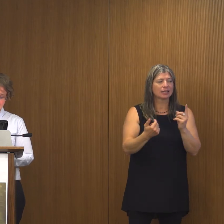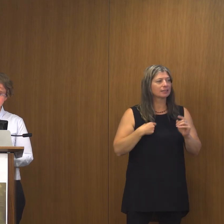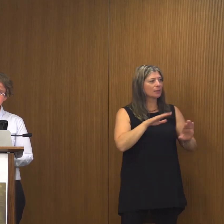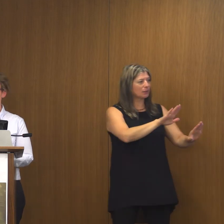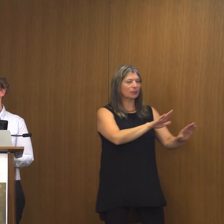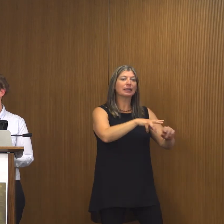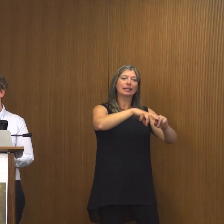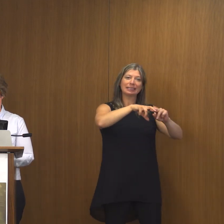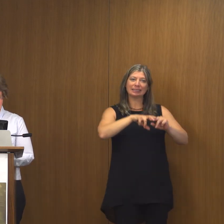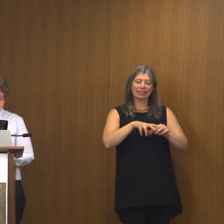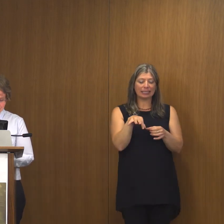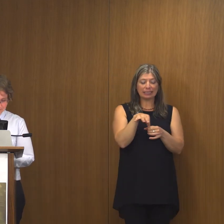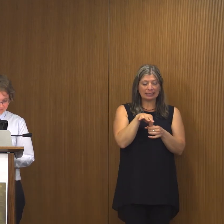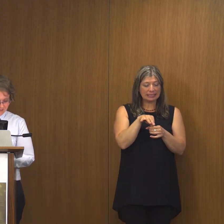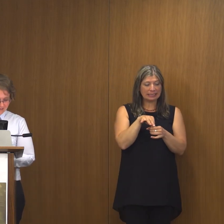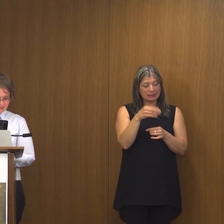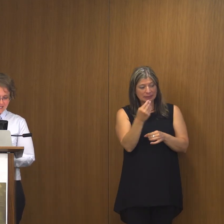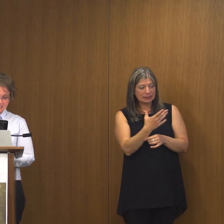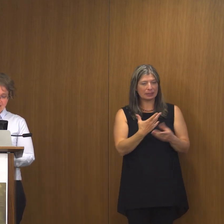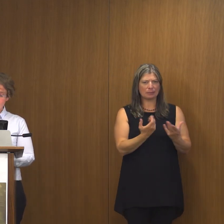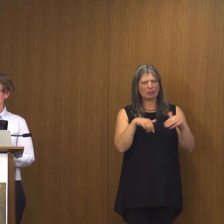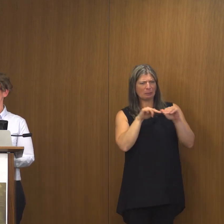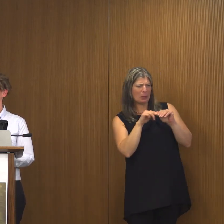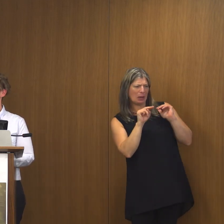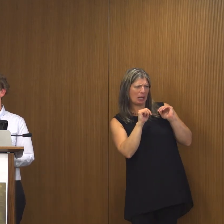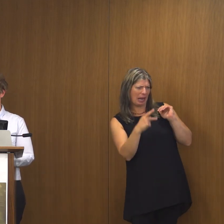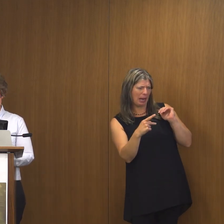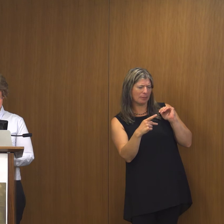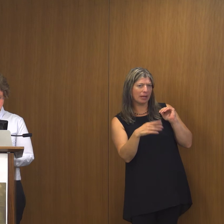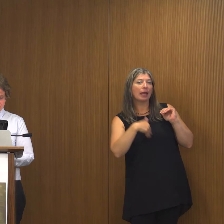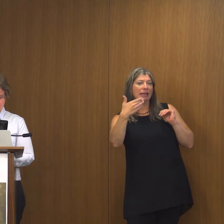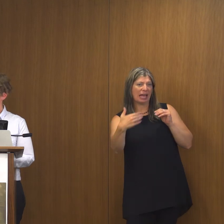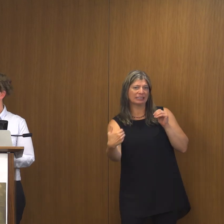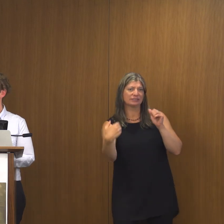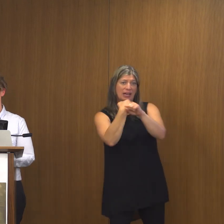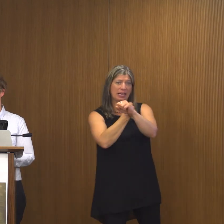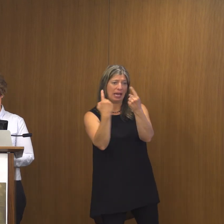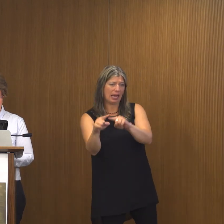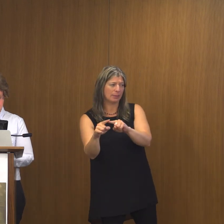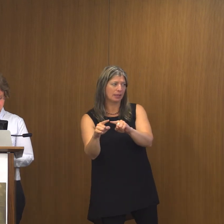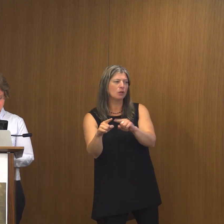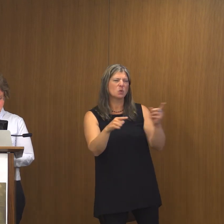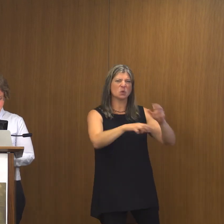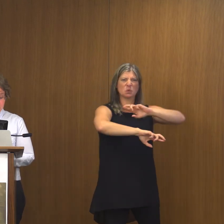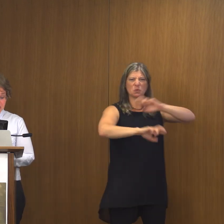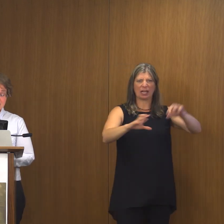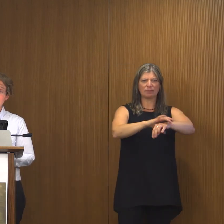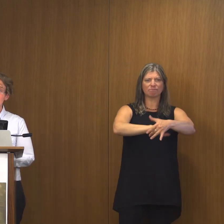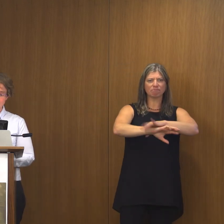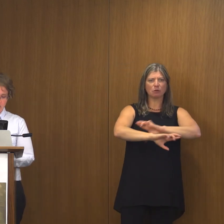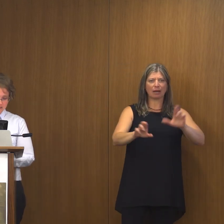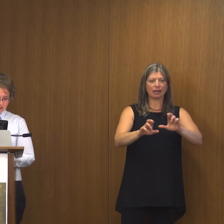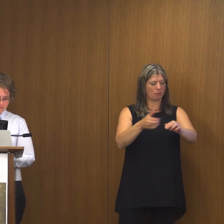quiet tea, possibly a nap. The next battle will come along soon enough, but it will be no match for her. For she